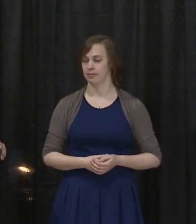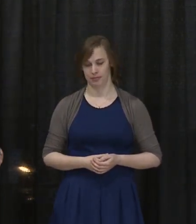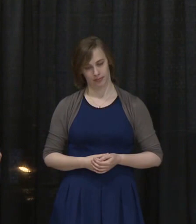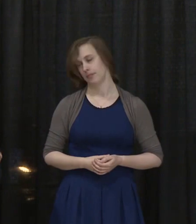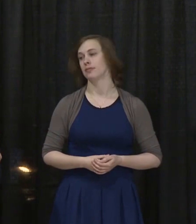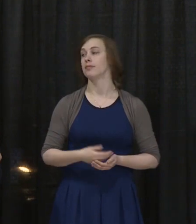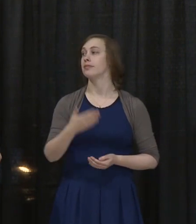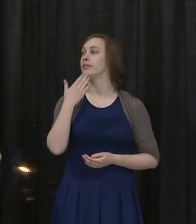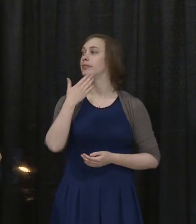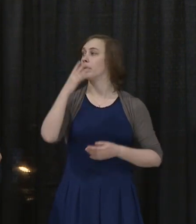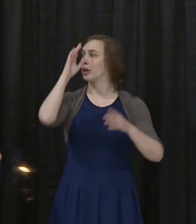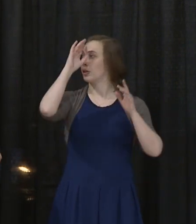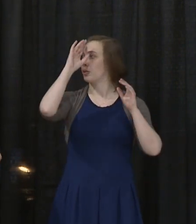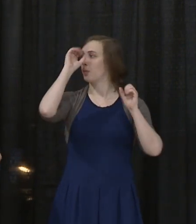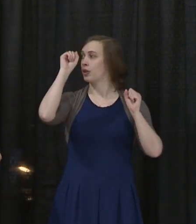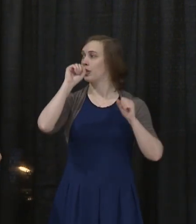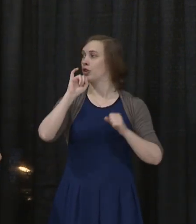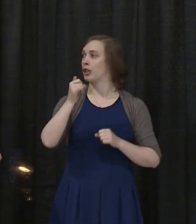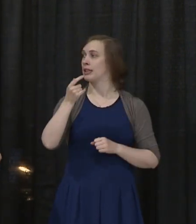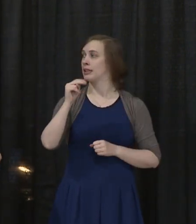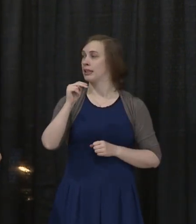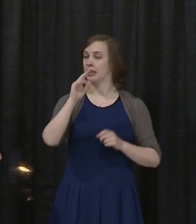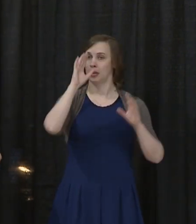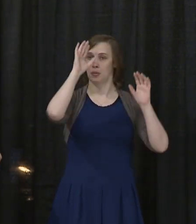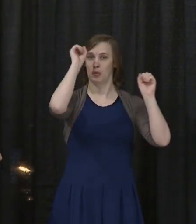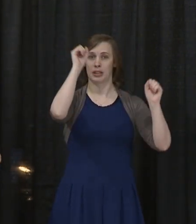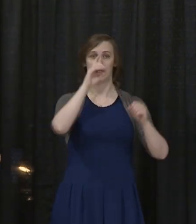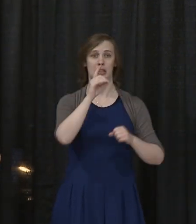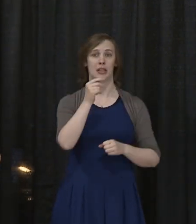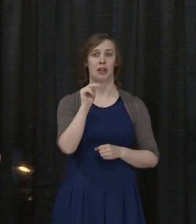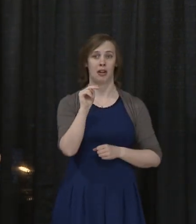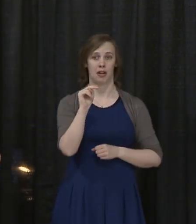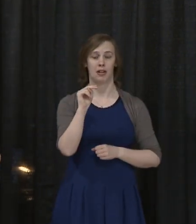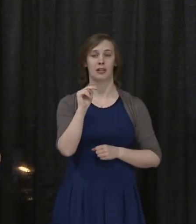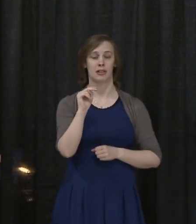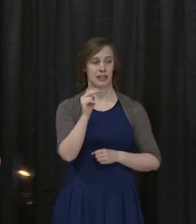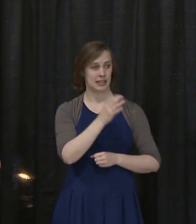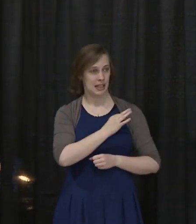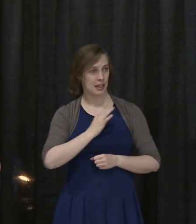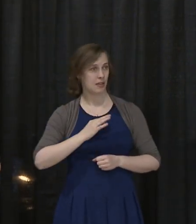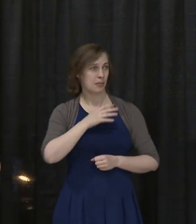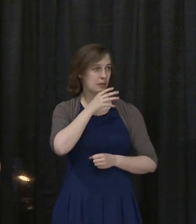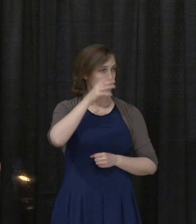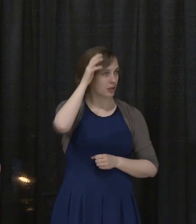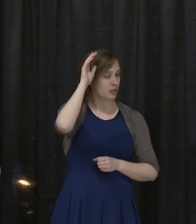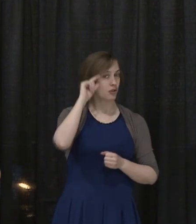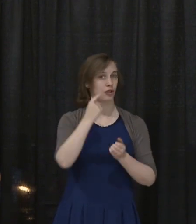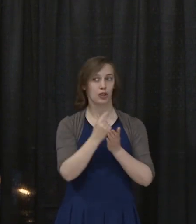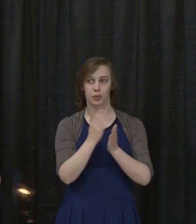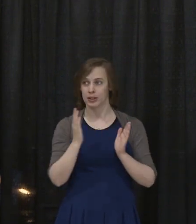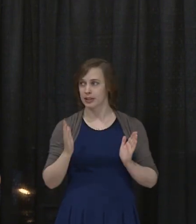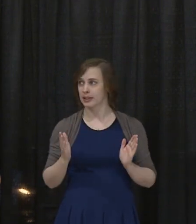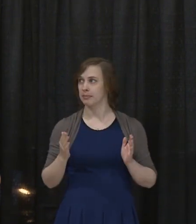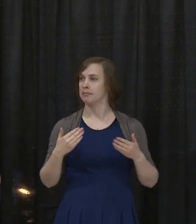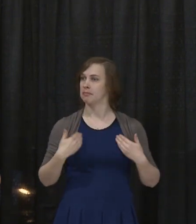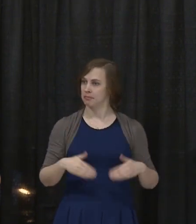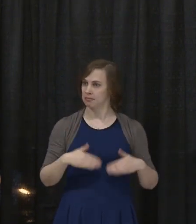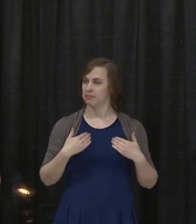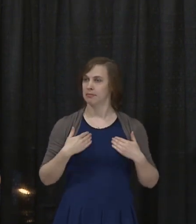Thank you, President Jason and President Don, staff, parents, and graduates. My privilege to be here today to